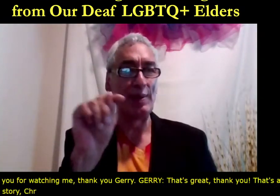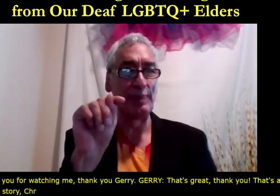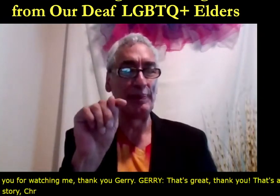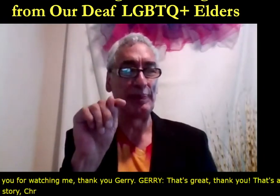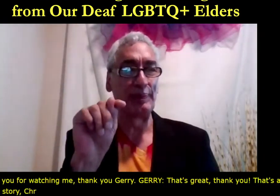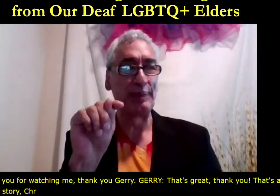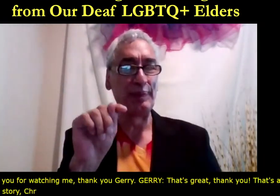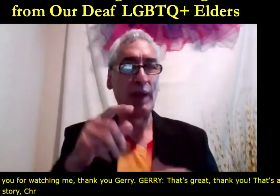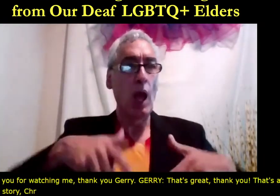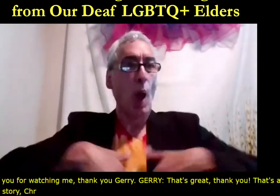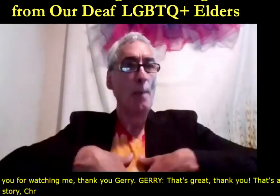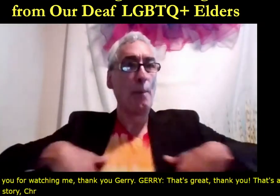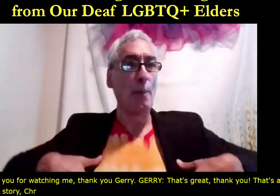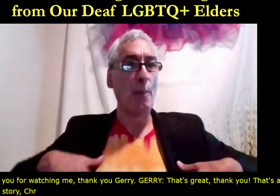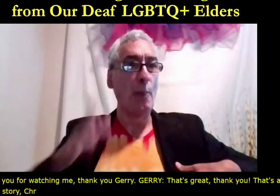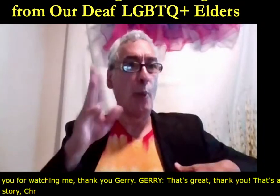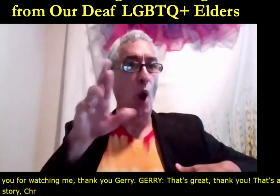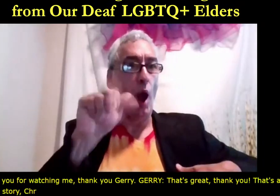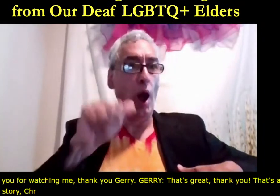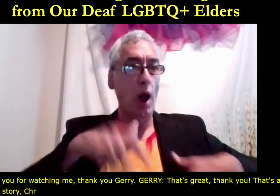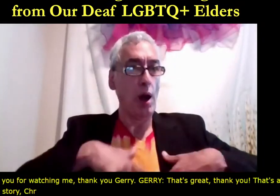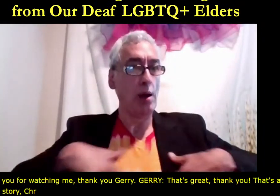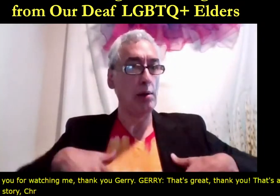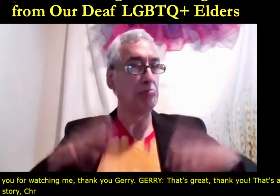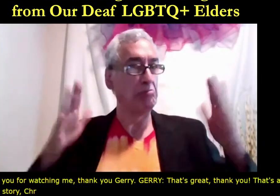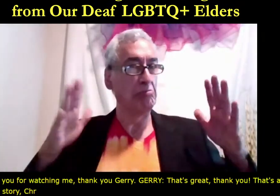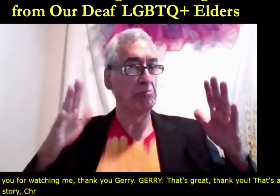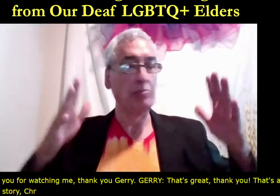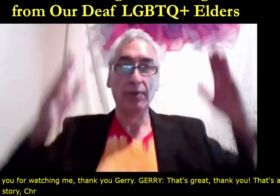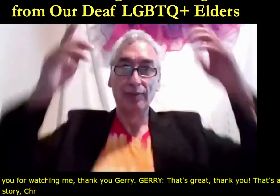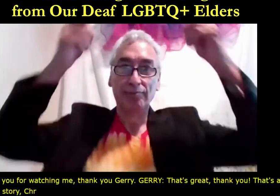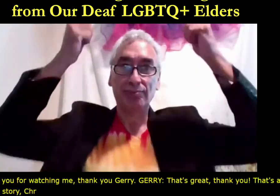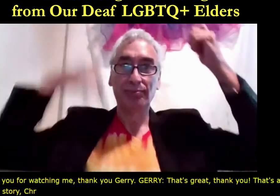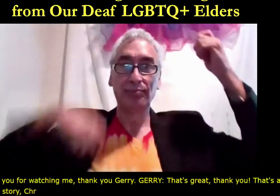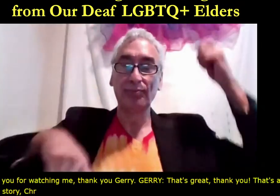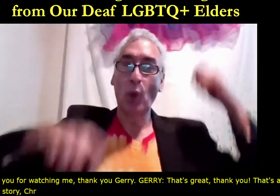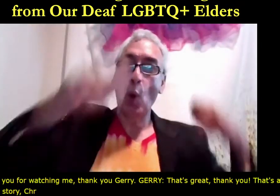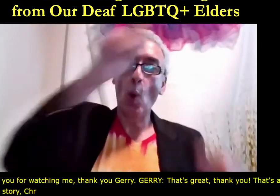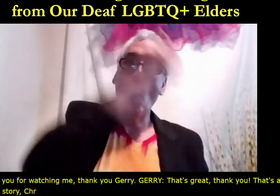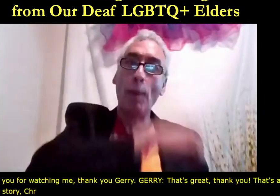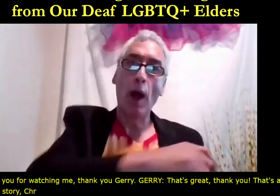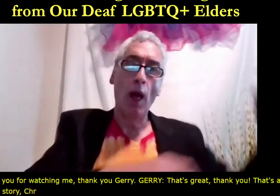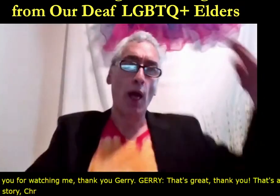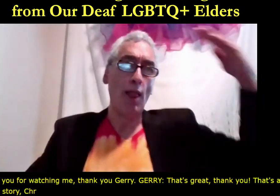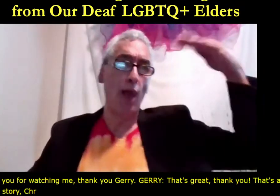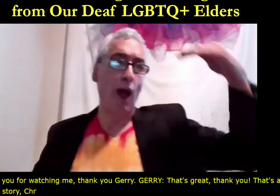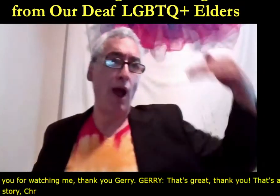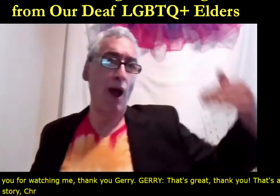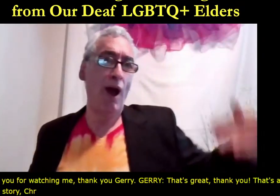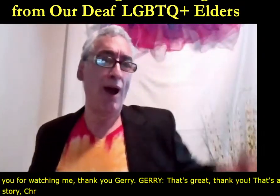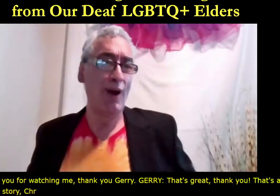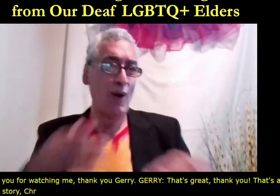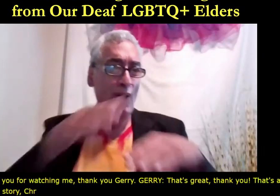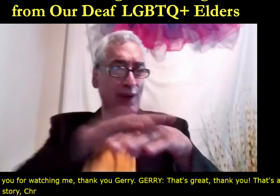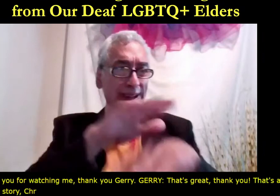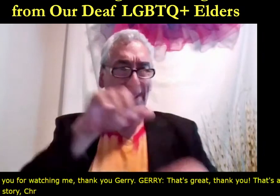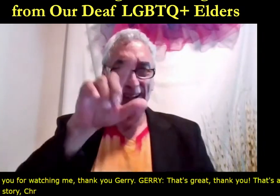my mother and she was in the bathroom and she was wearing her bra and that was it and she was doing her hair and her hair was